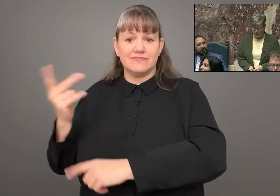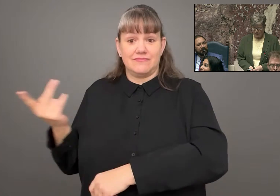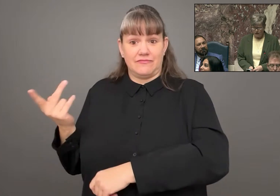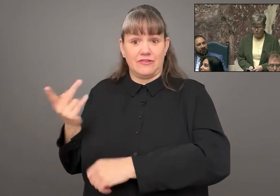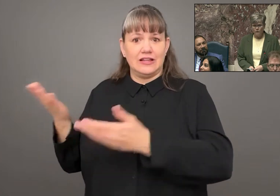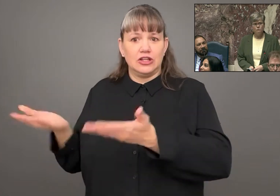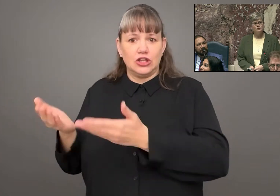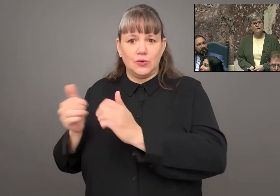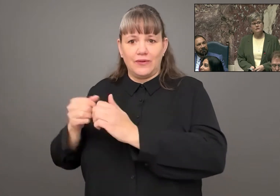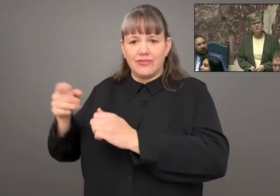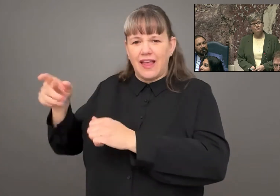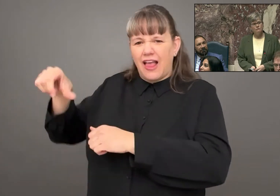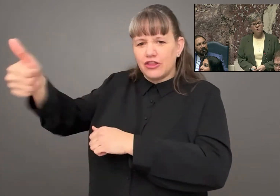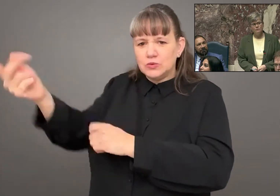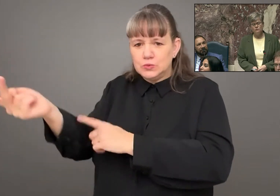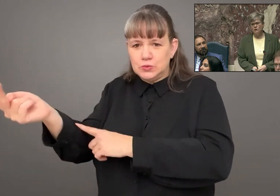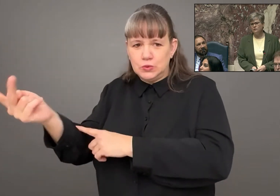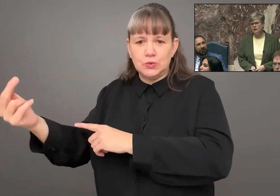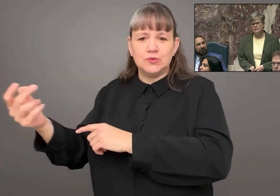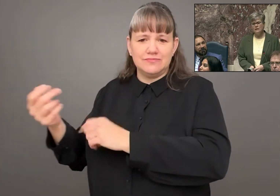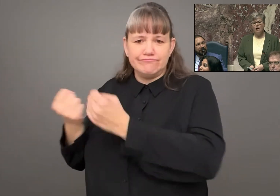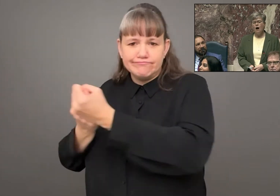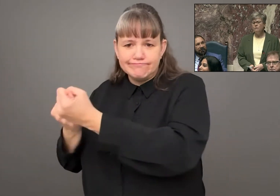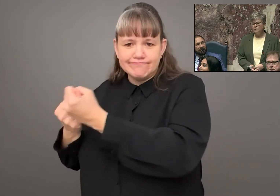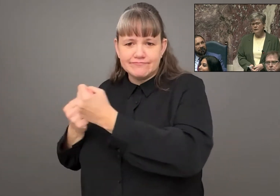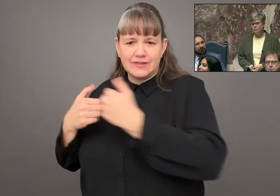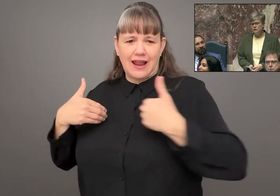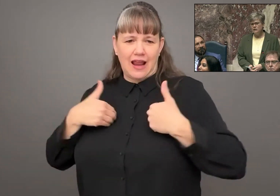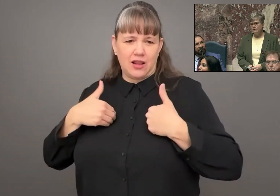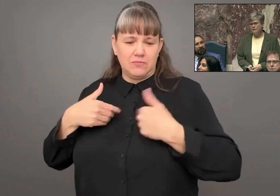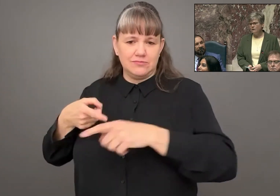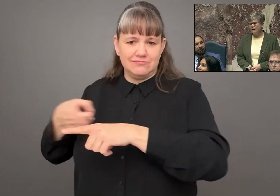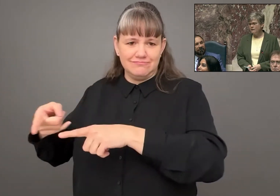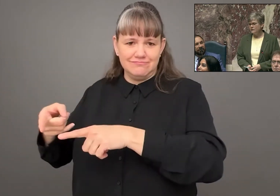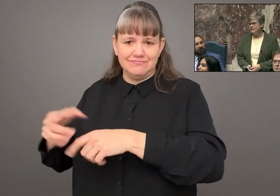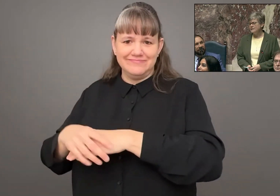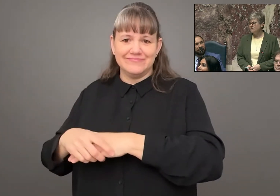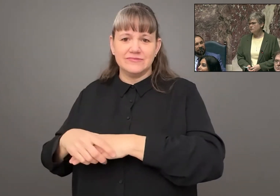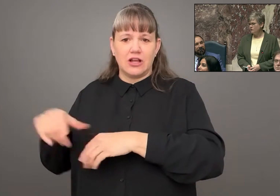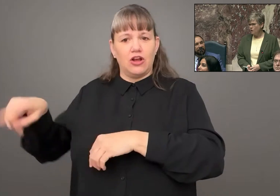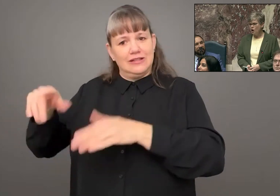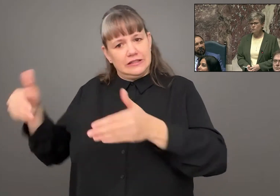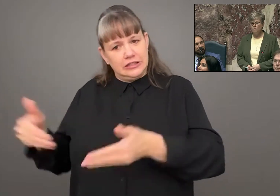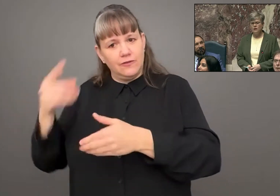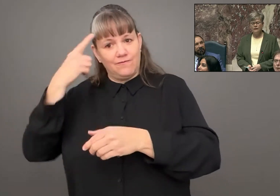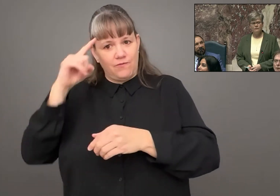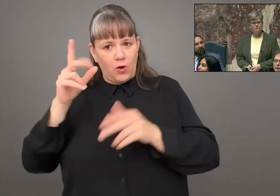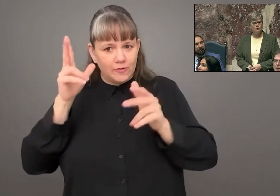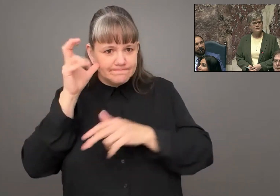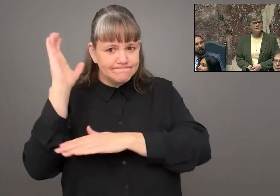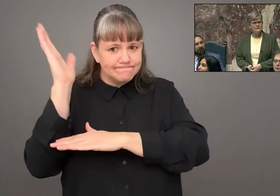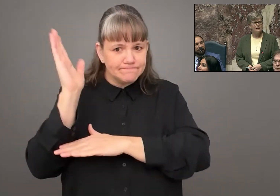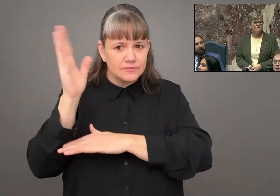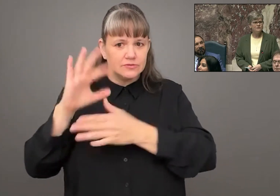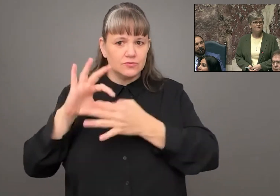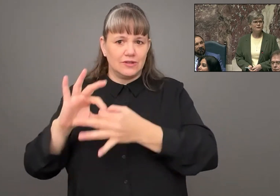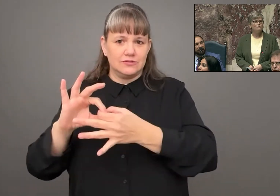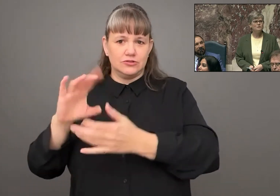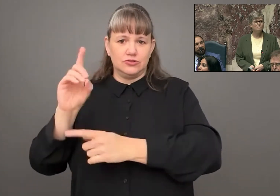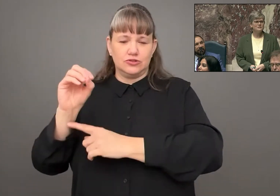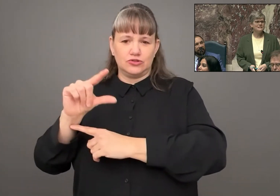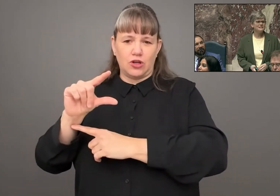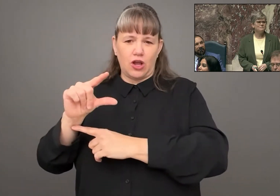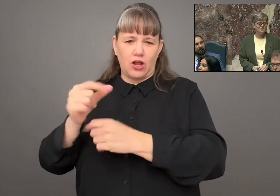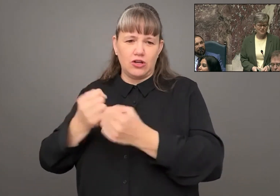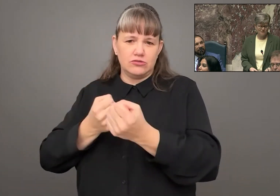on with respect to the reform of dog laws. I really appreciate their advocacy, their hard work, and their voices, and I look